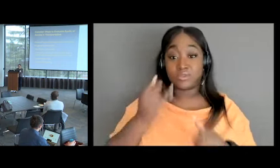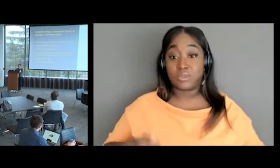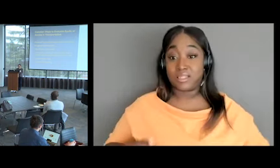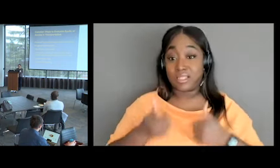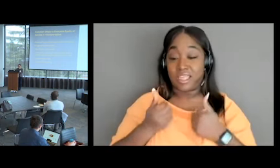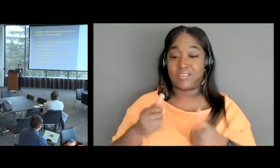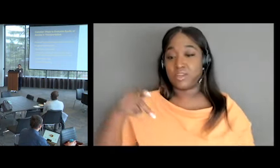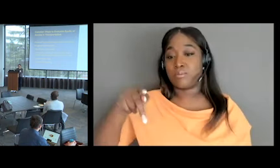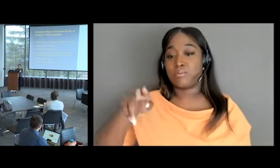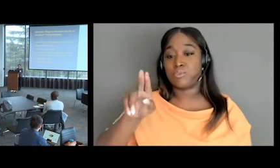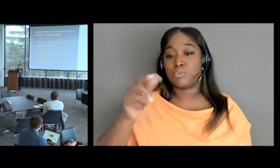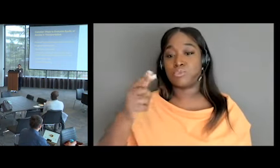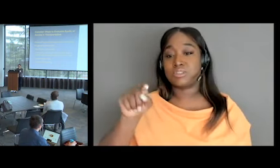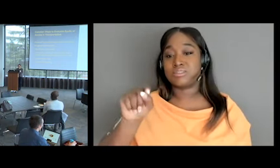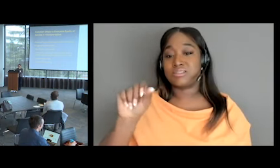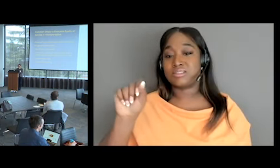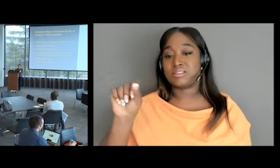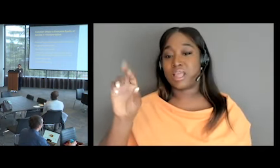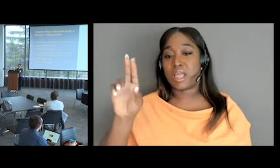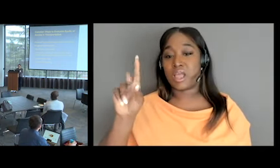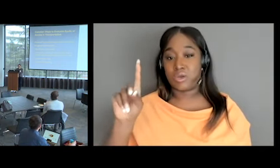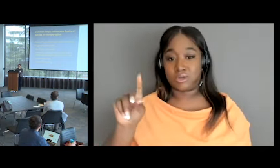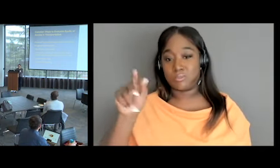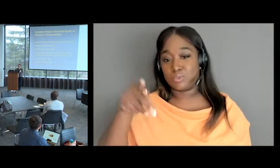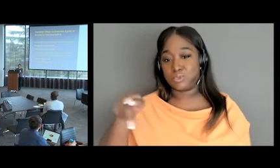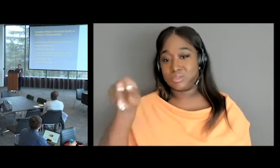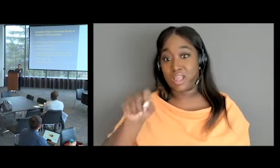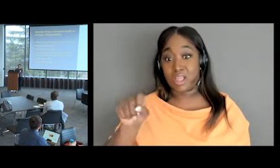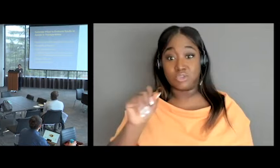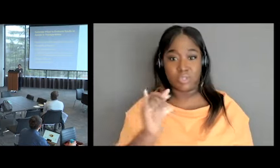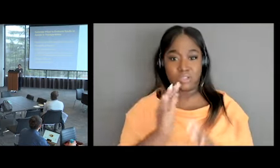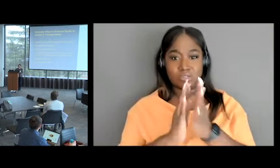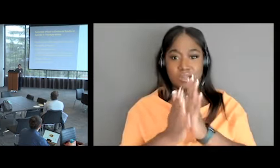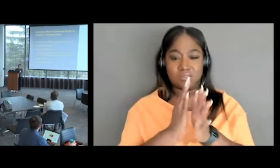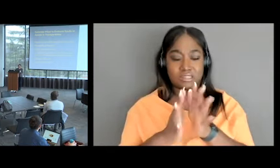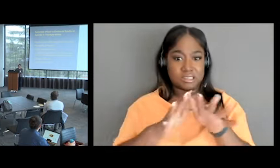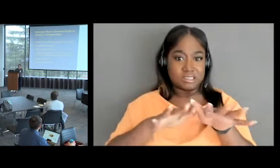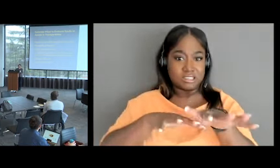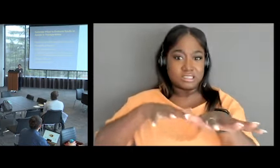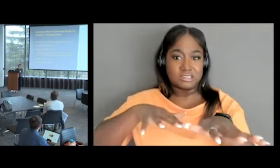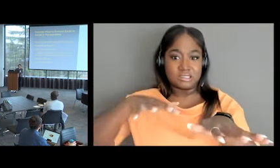traffic congestion is horrible, and sometimes there's just a time tax on what you're trying to